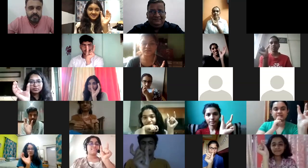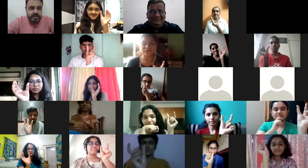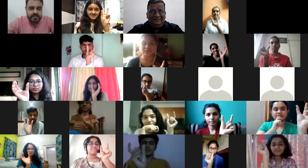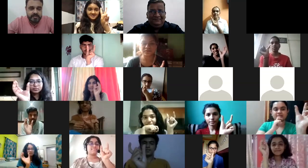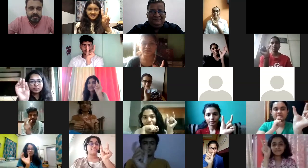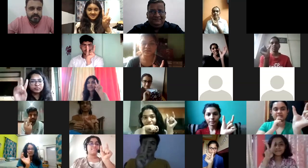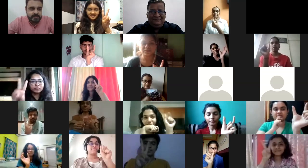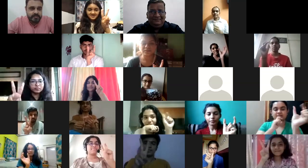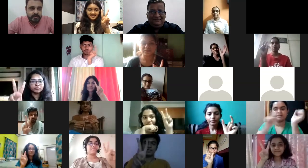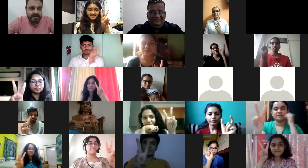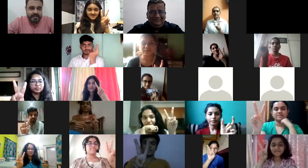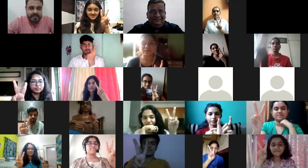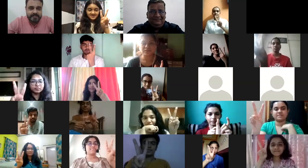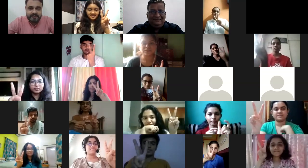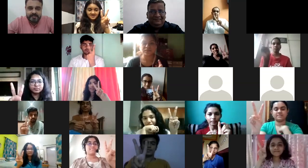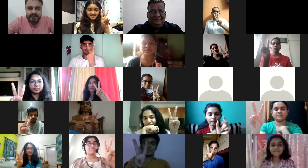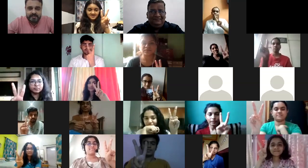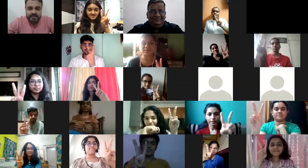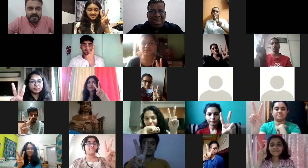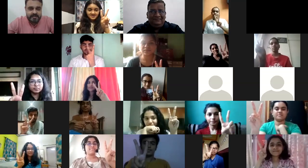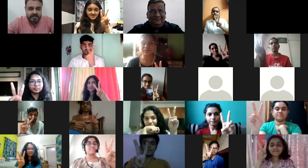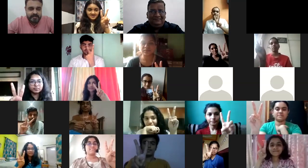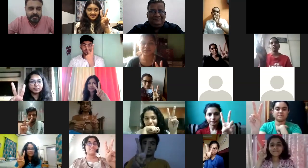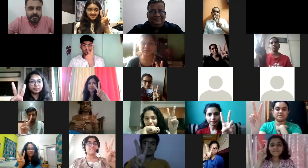V for victory. W,